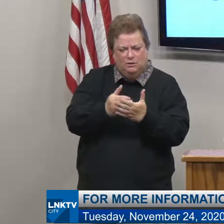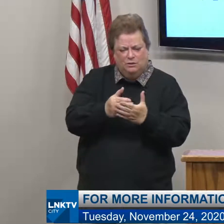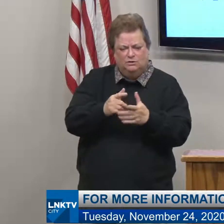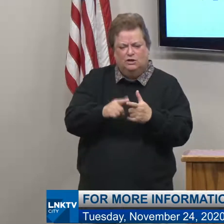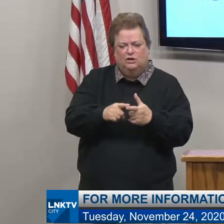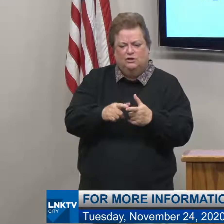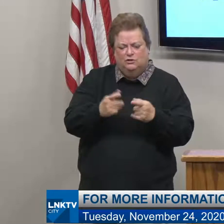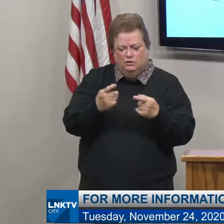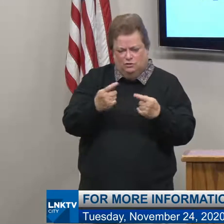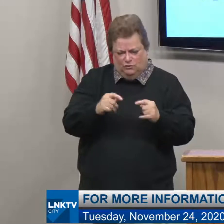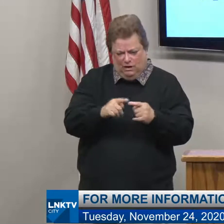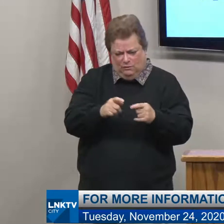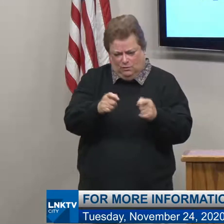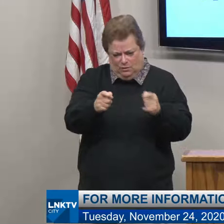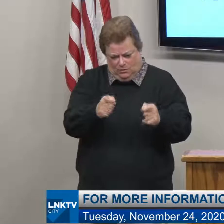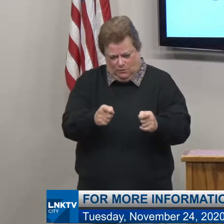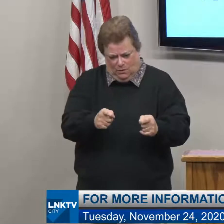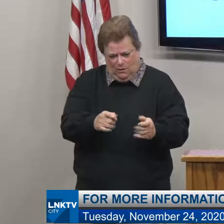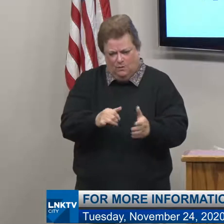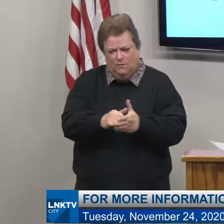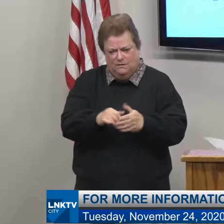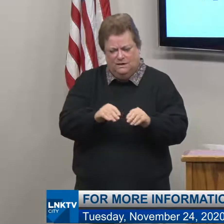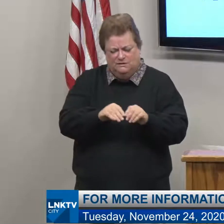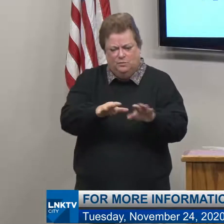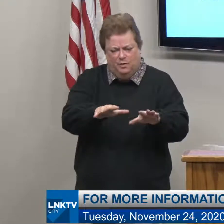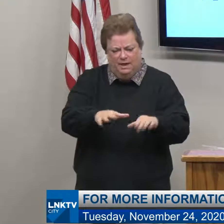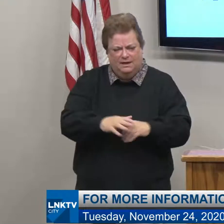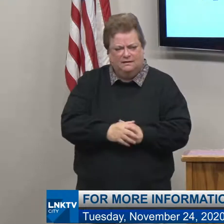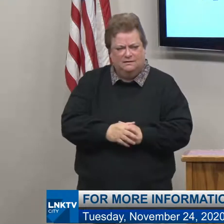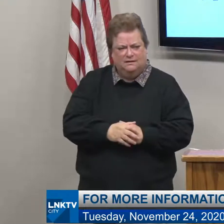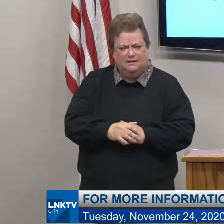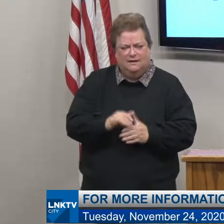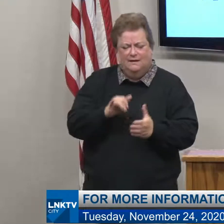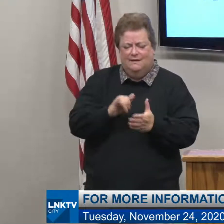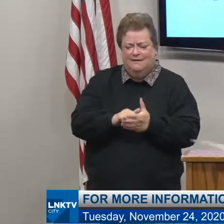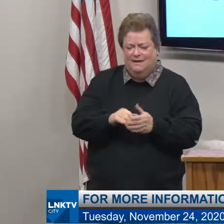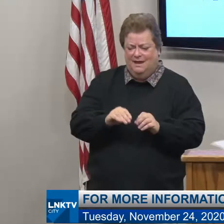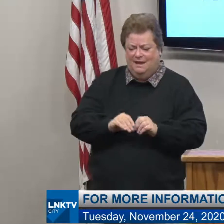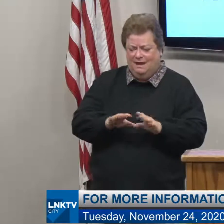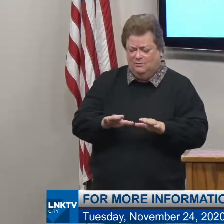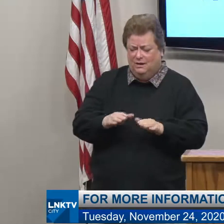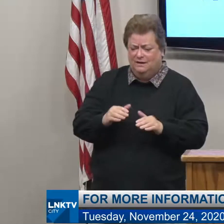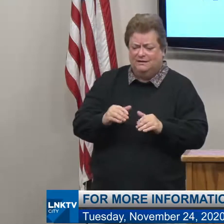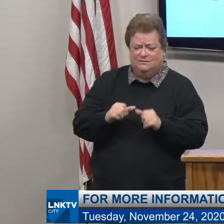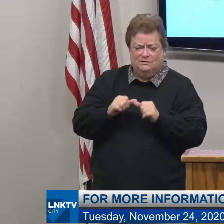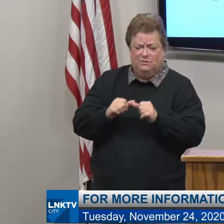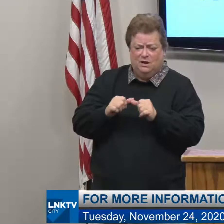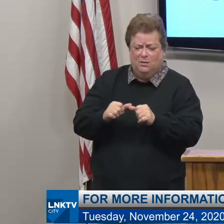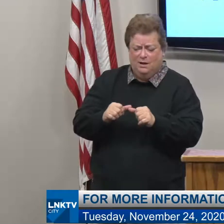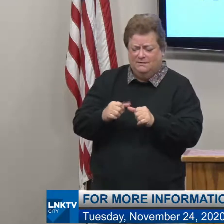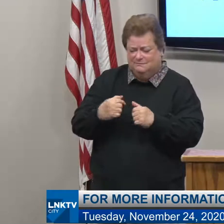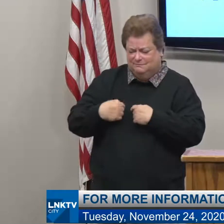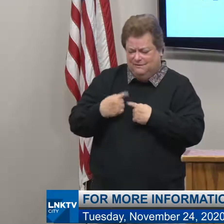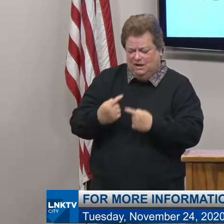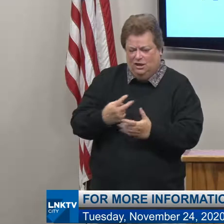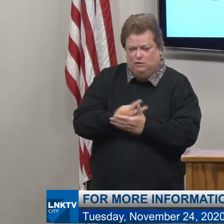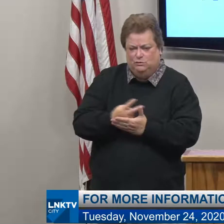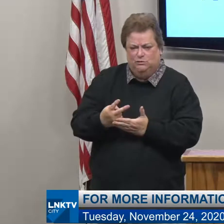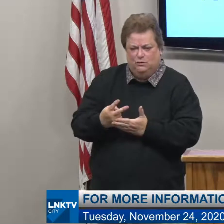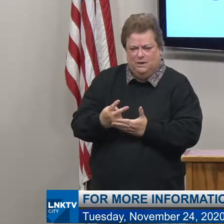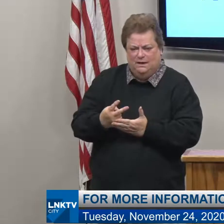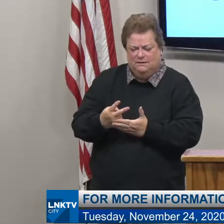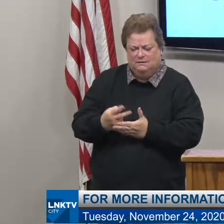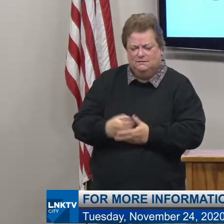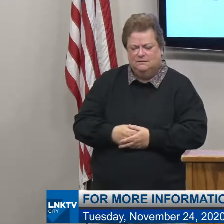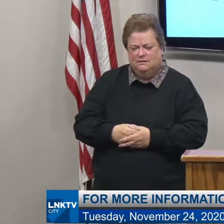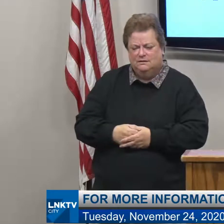contain the spread of the virus. That outbreak has just been ongoing in the past 2 weeks.